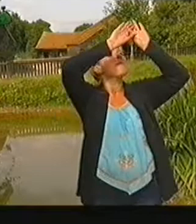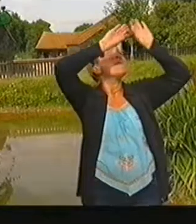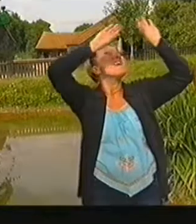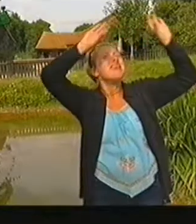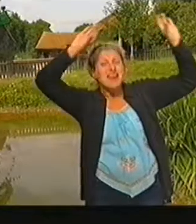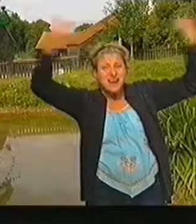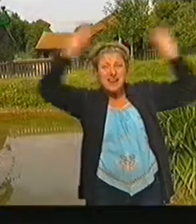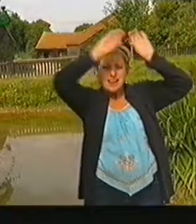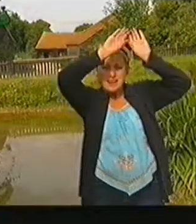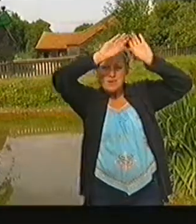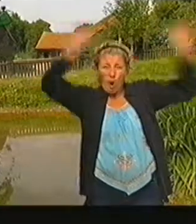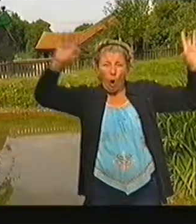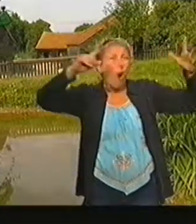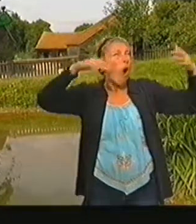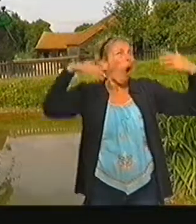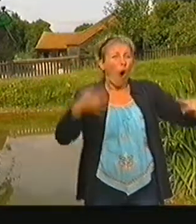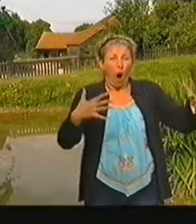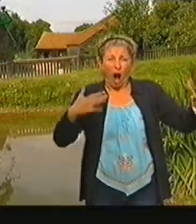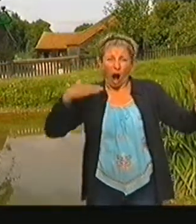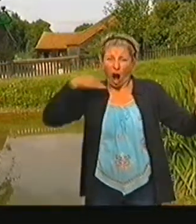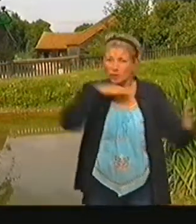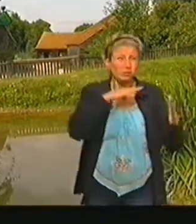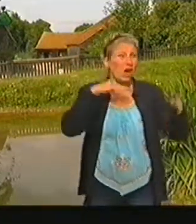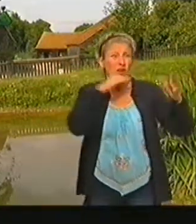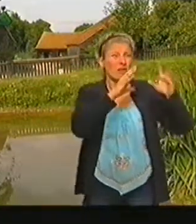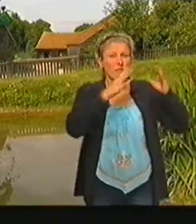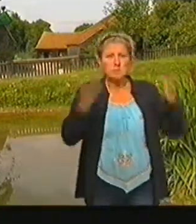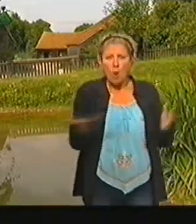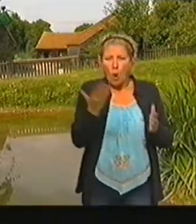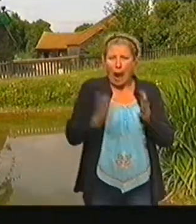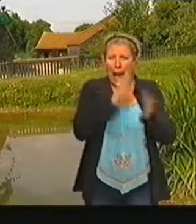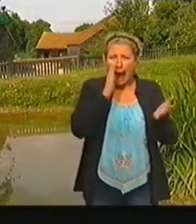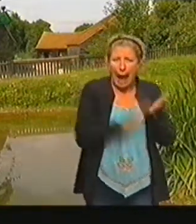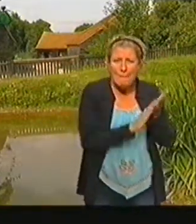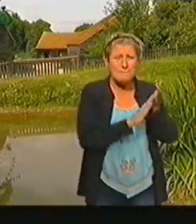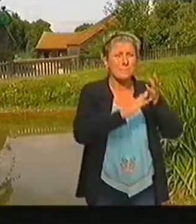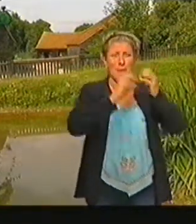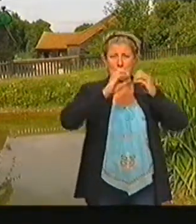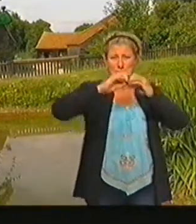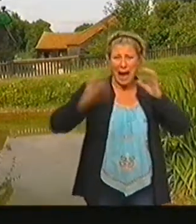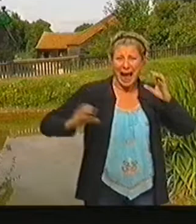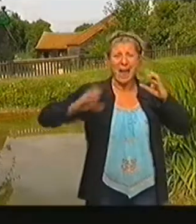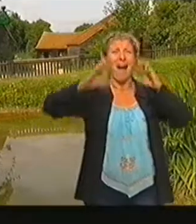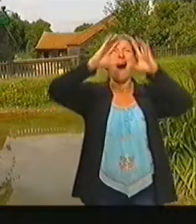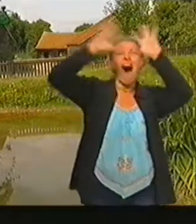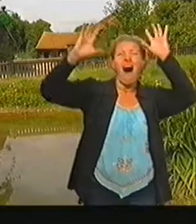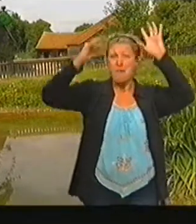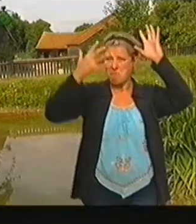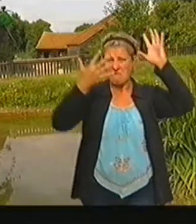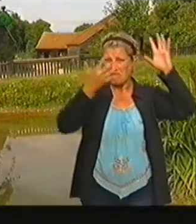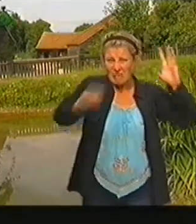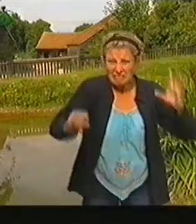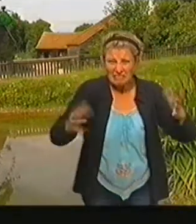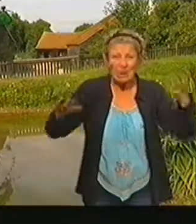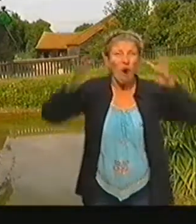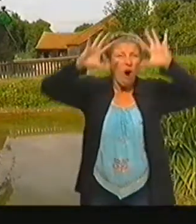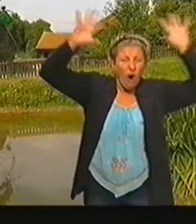above, dangling from the rafters, there must have been at least 100 smoked hams and 50 sides